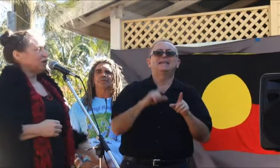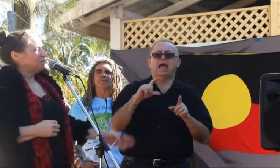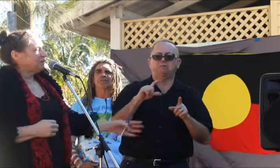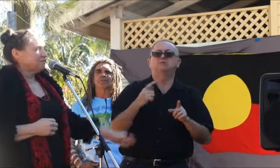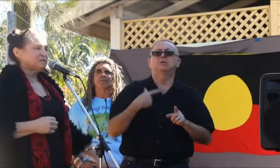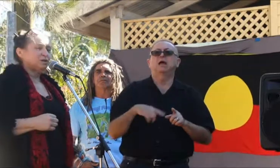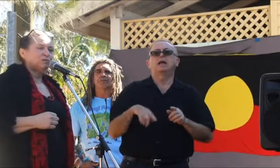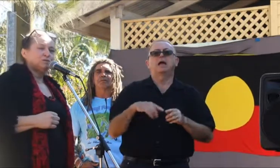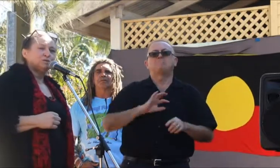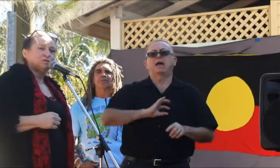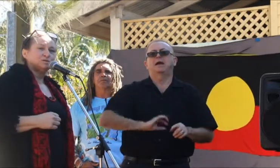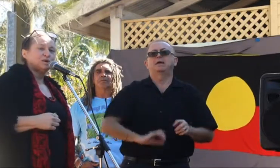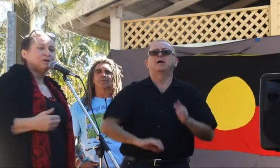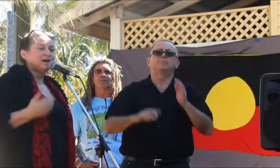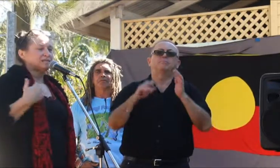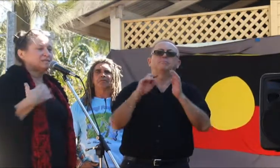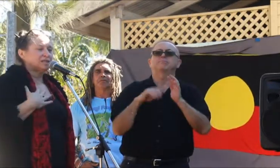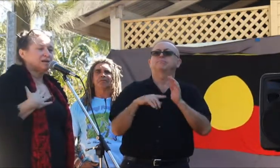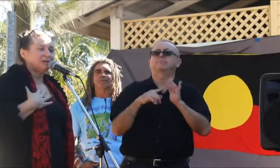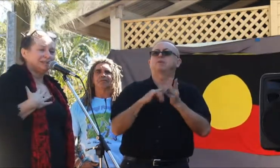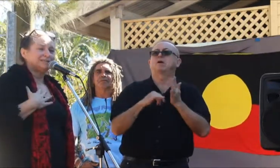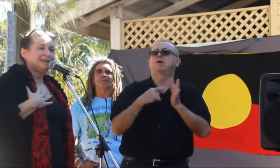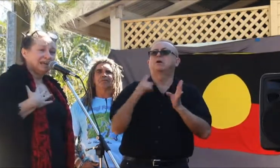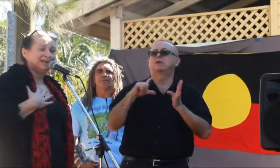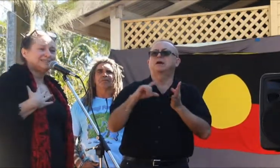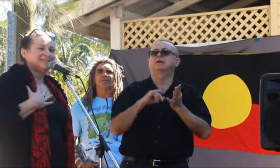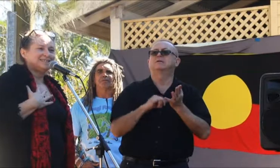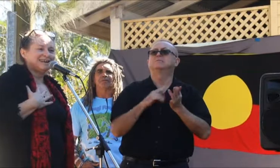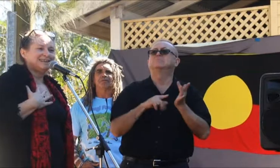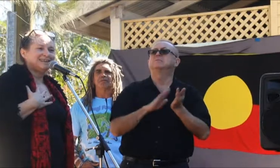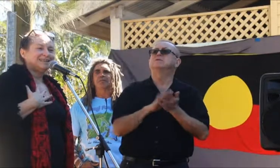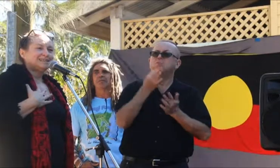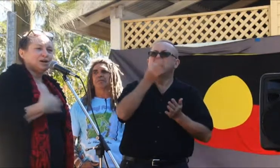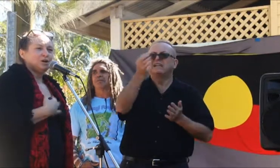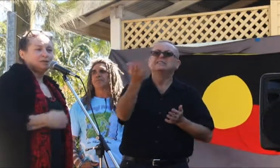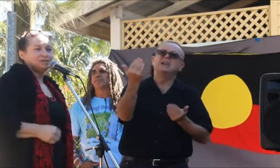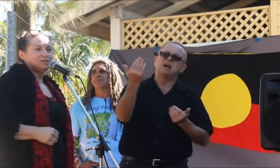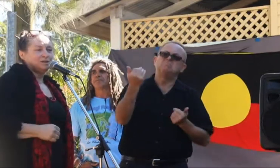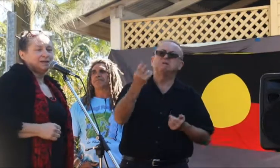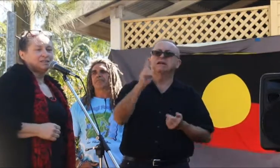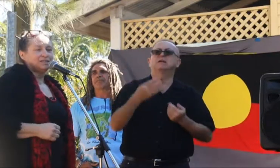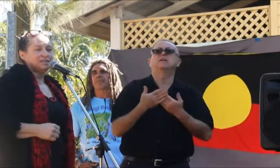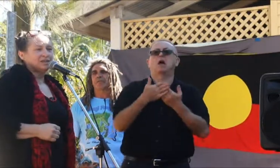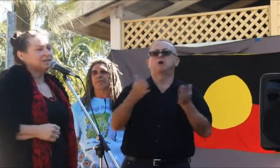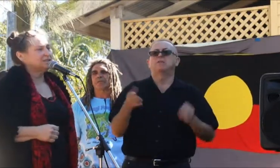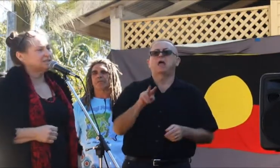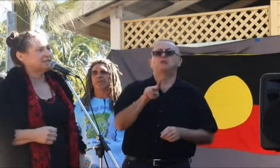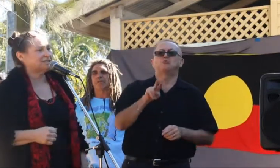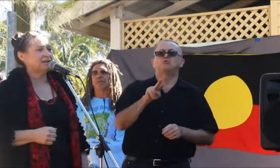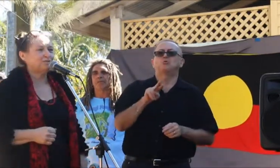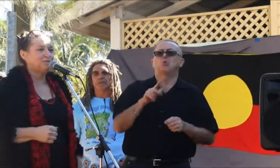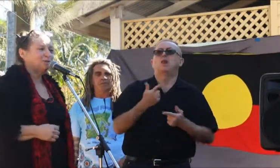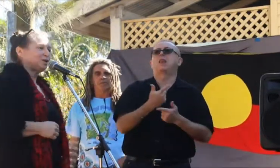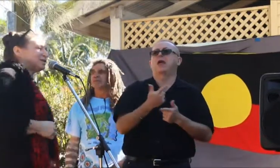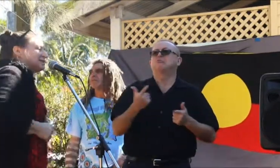part of the opening of this beautiful mural. So we've asked him to come back again today to open this dual languages sign. He's just going